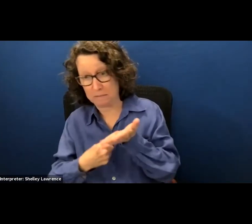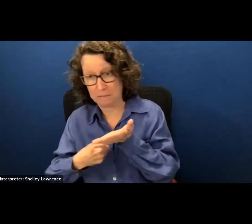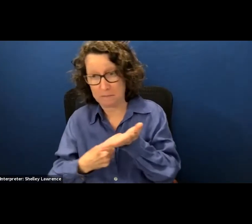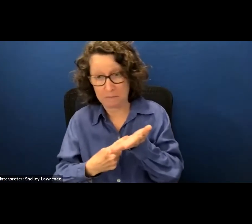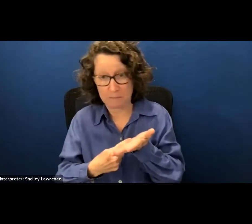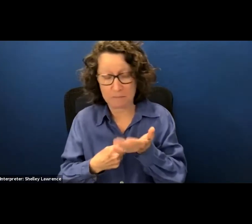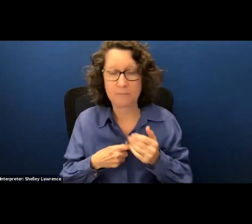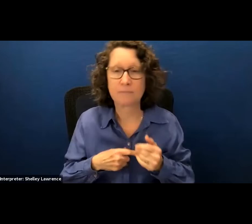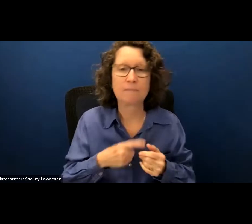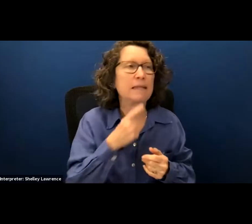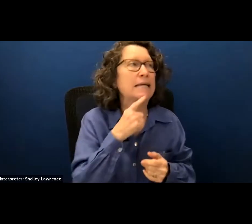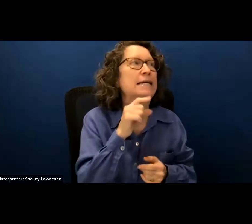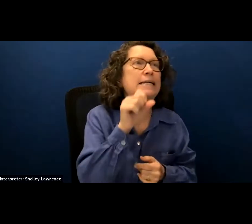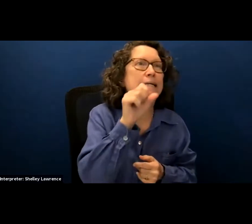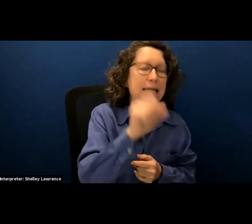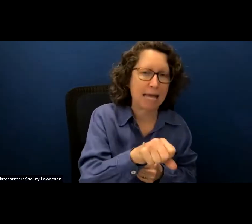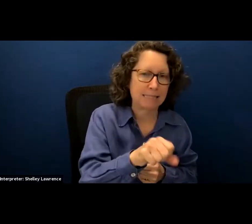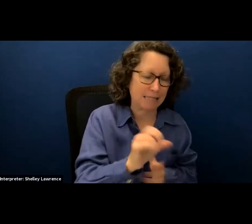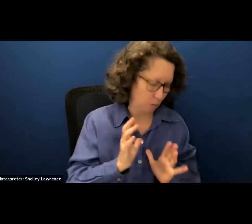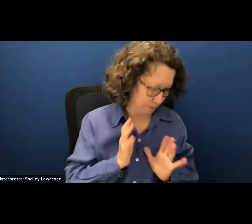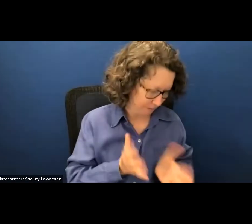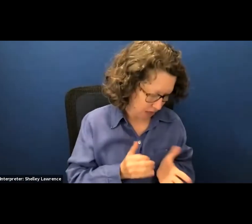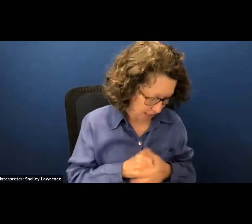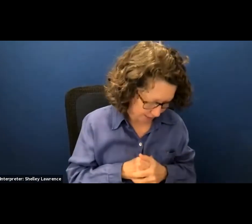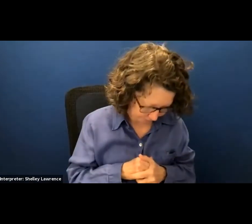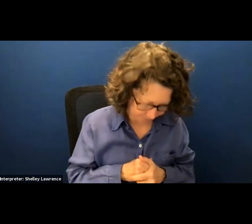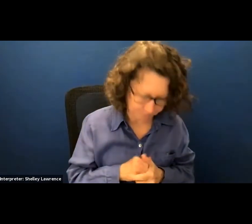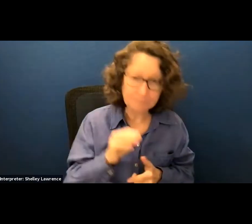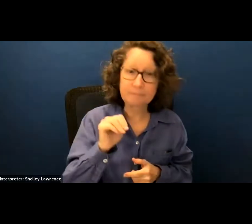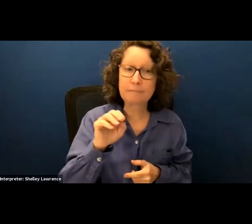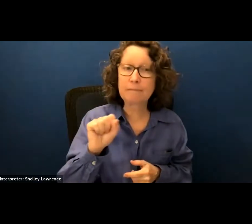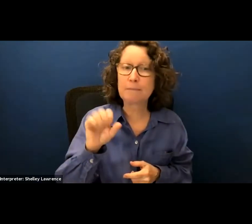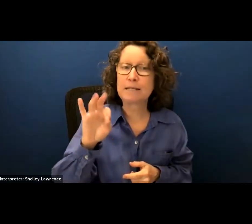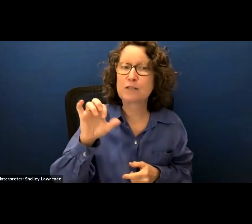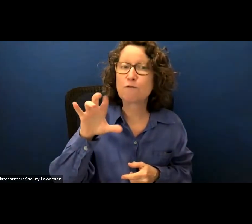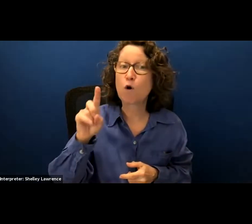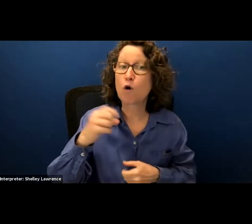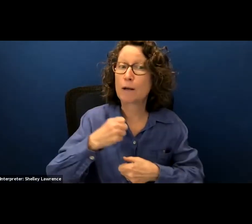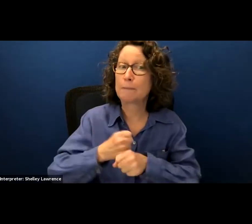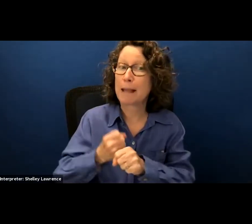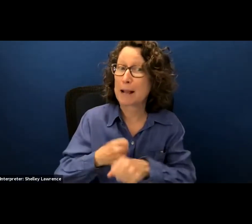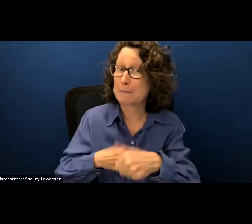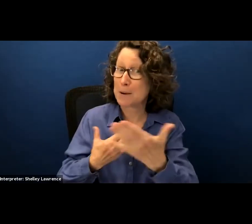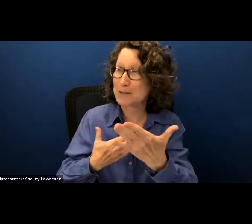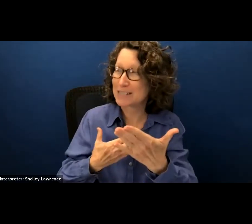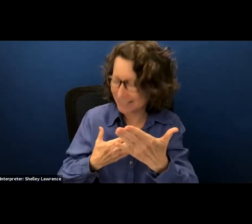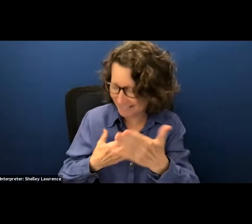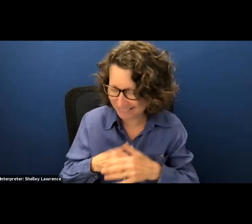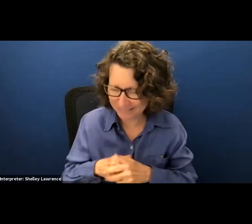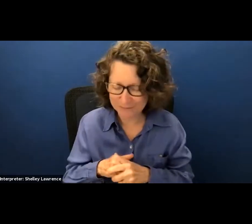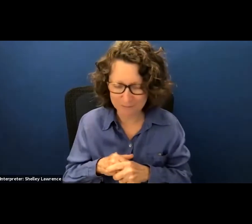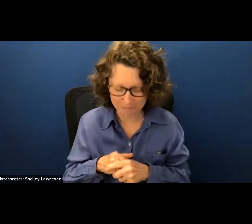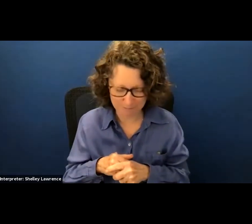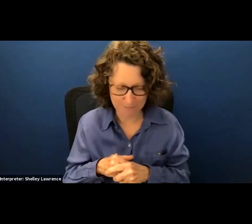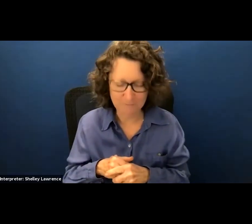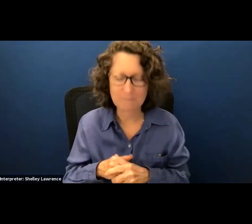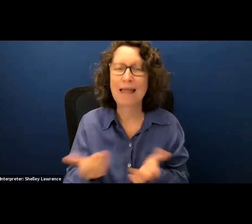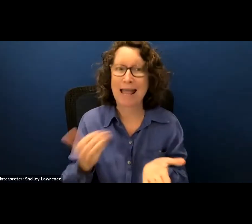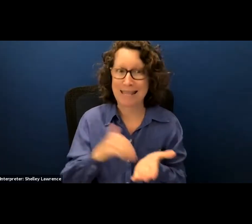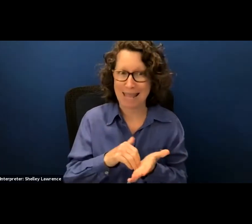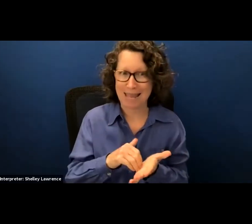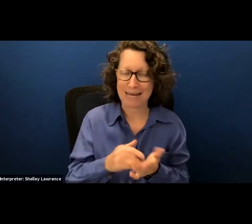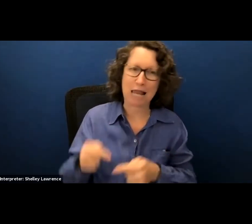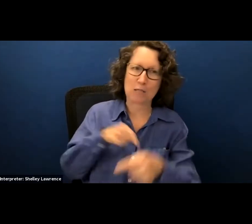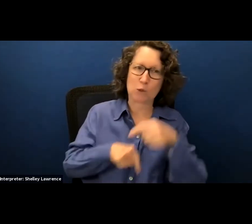Yeah. Yes, that would be fine. Ms. Ford, would you like to make Sure. a motion? Okay. Thank you. Let's